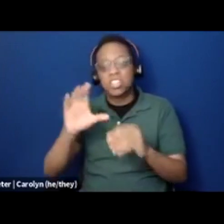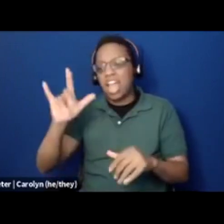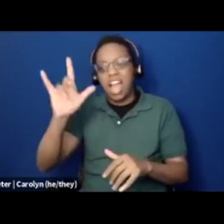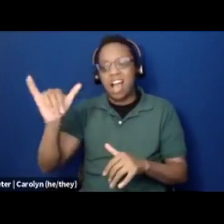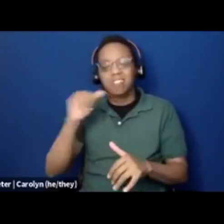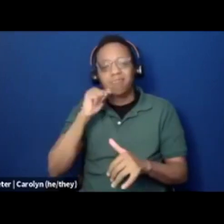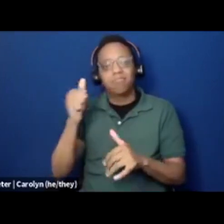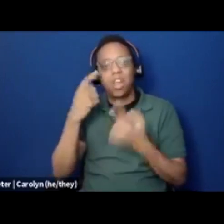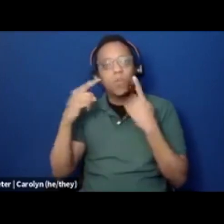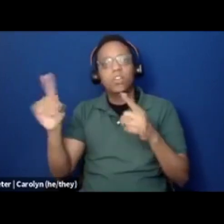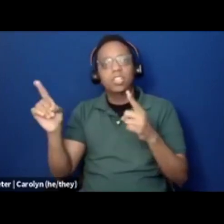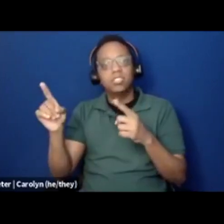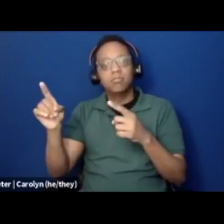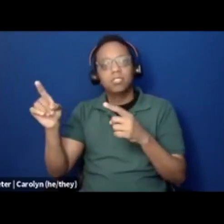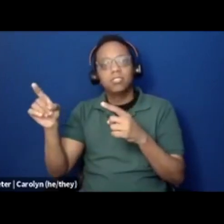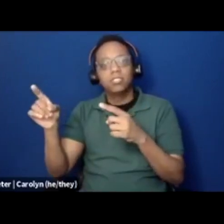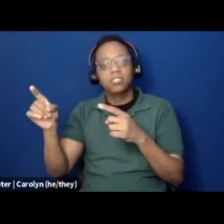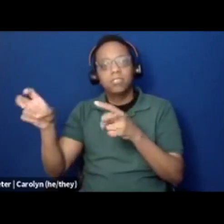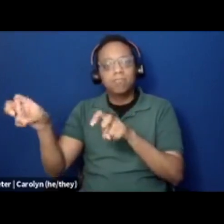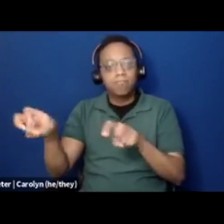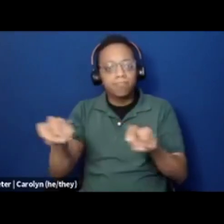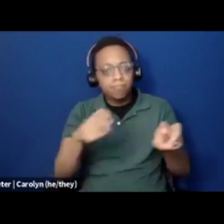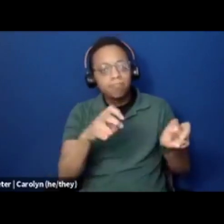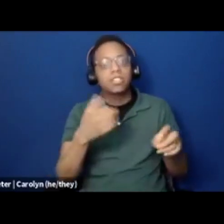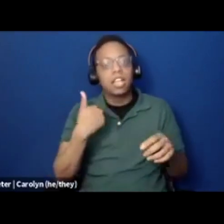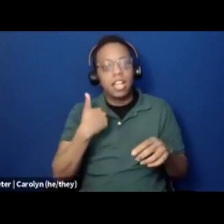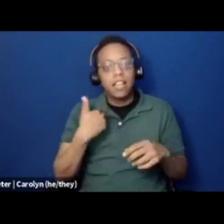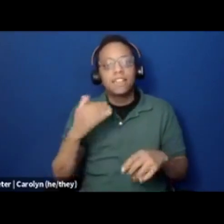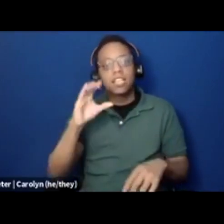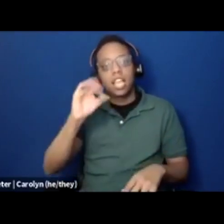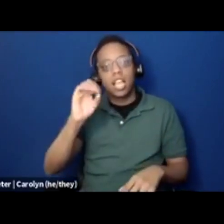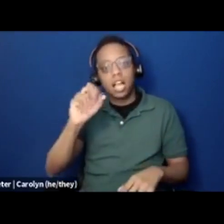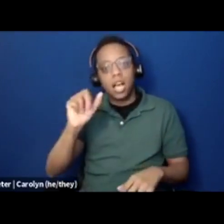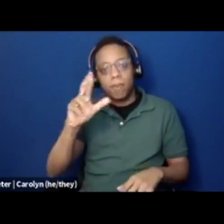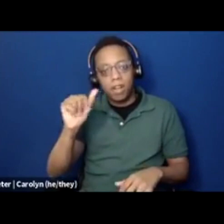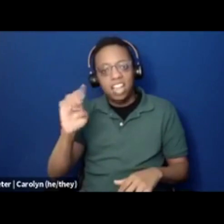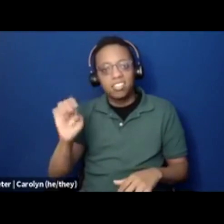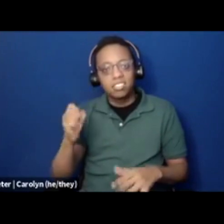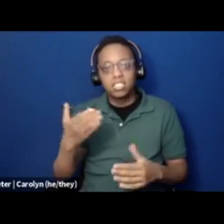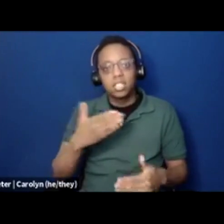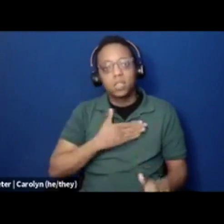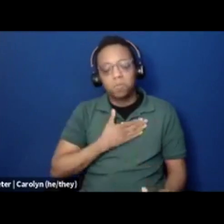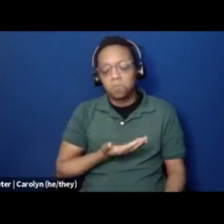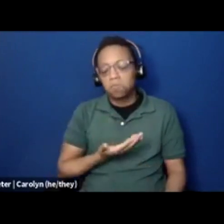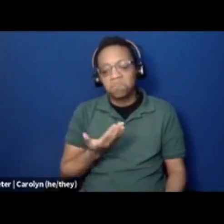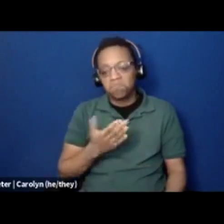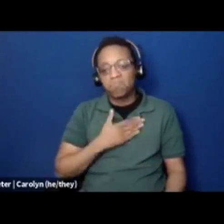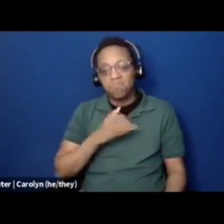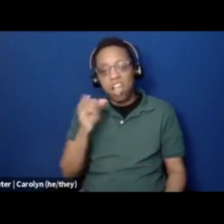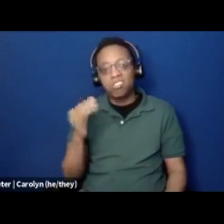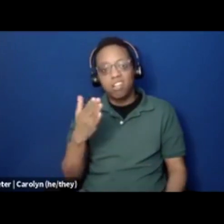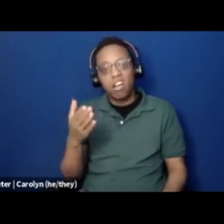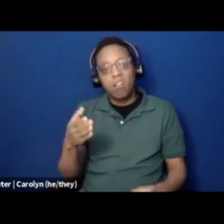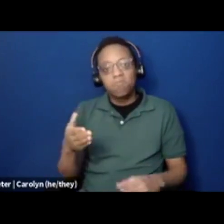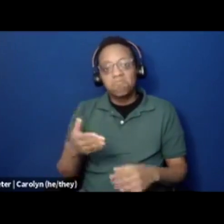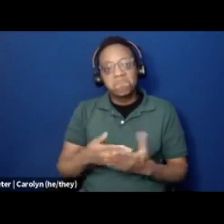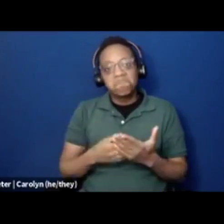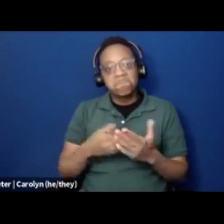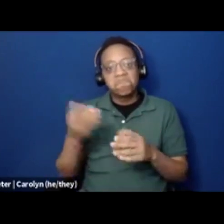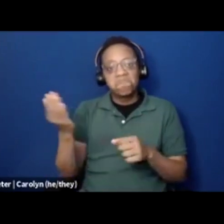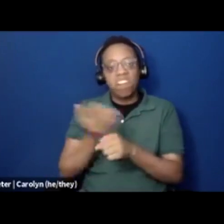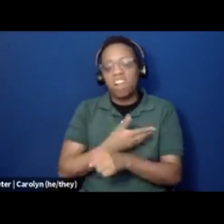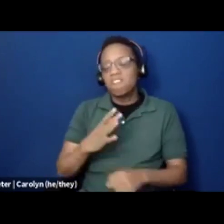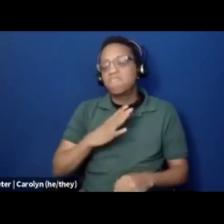to transition to having comrades that are willing to lose their job for us, willing to step up to their boss for us to protect